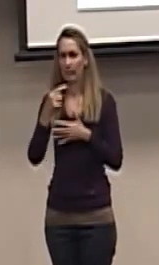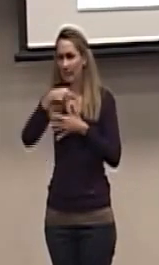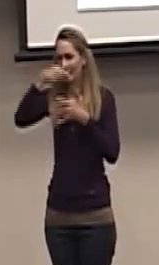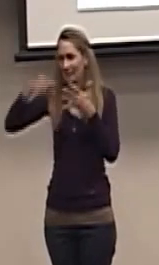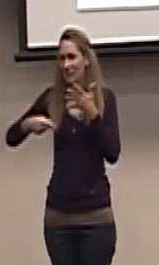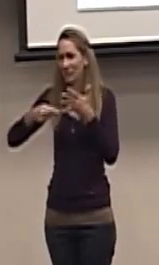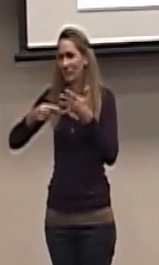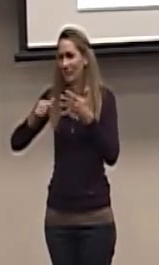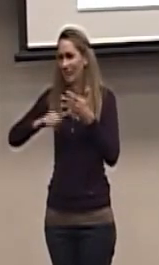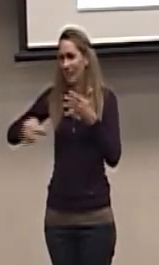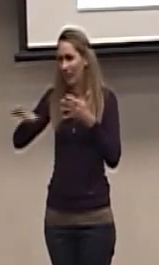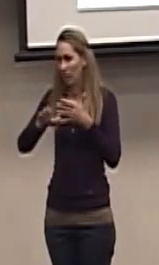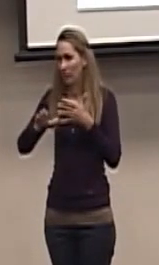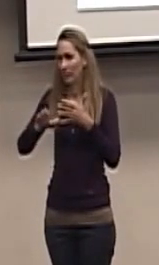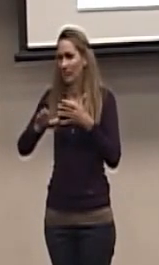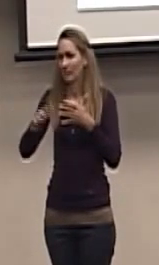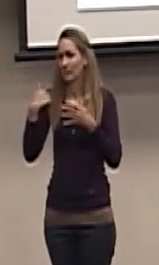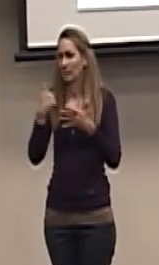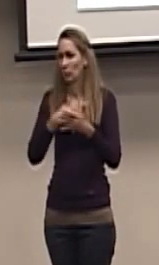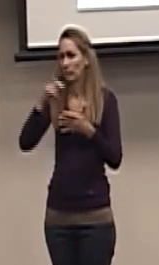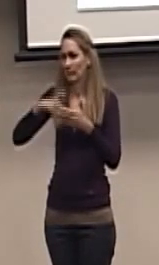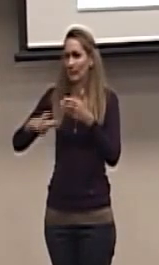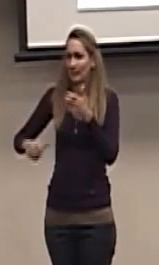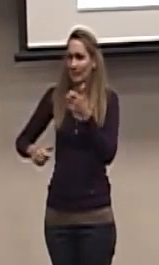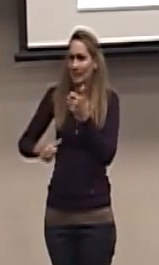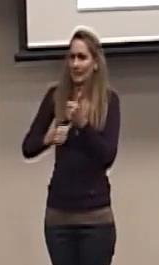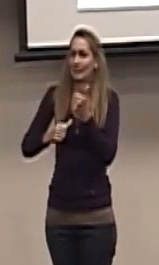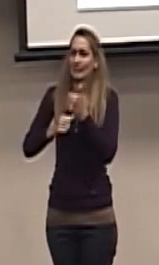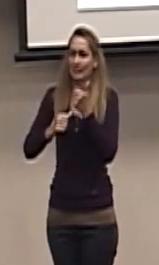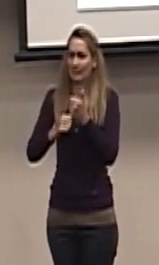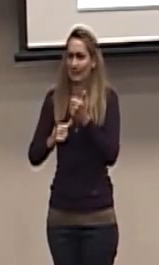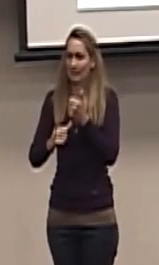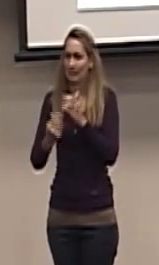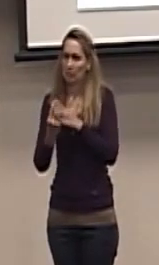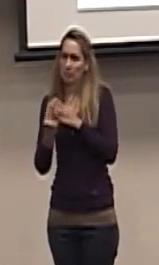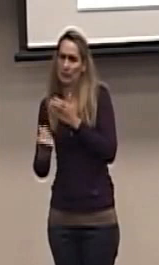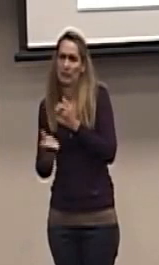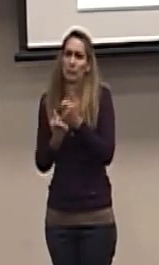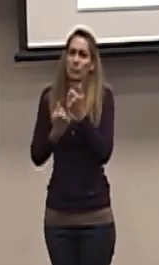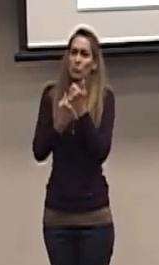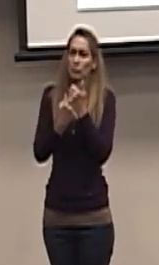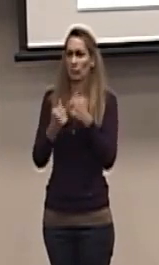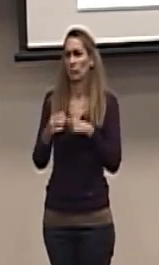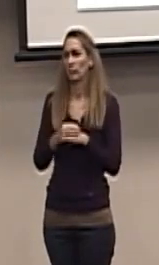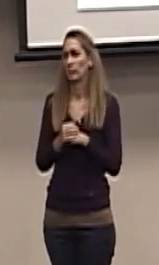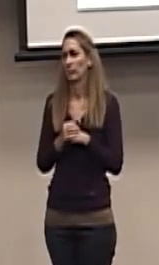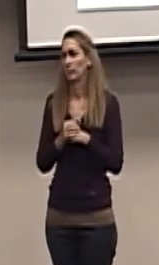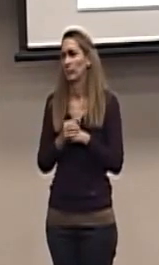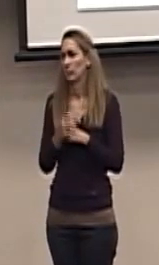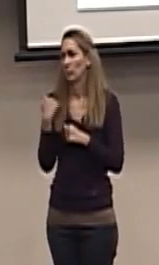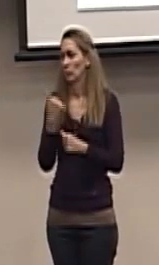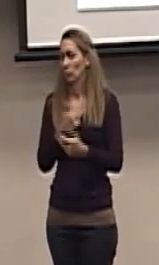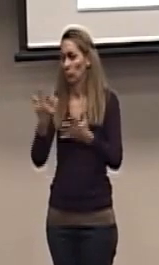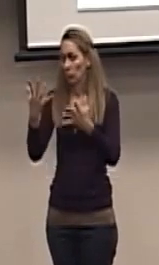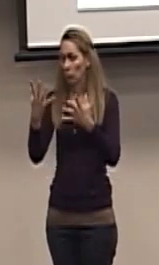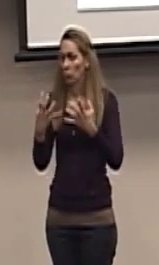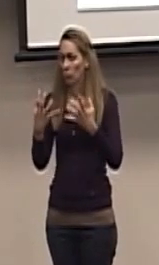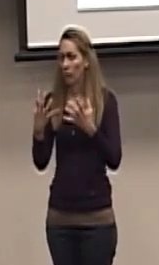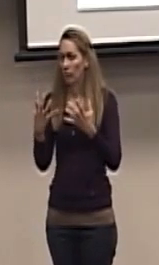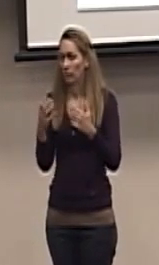areas that we are seeking for assistance wherever they may come from. We want to get a